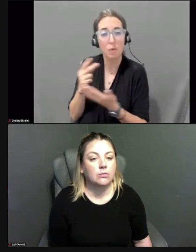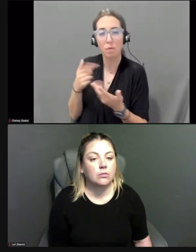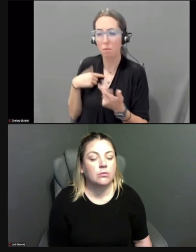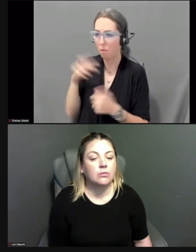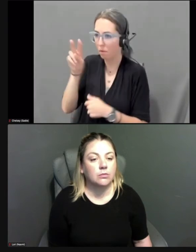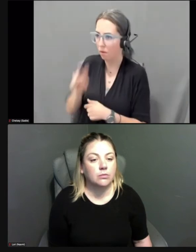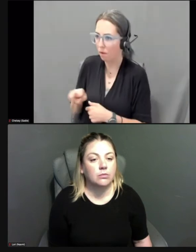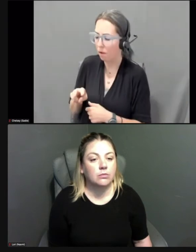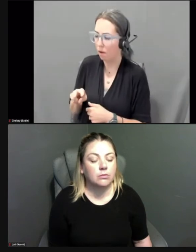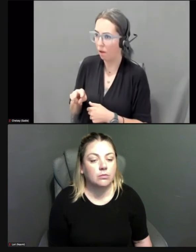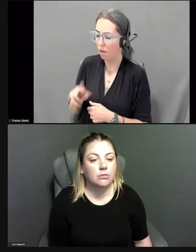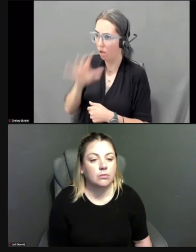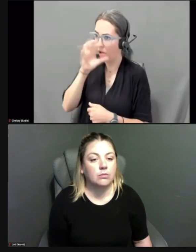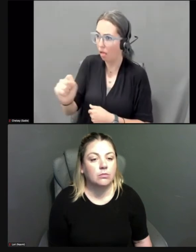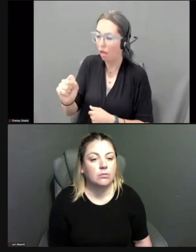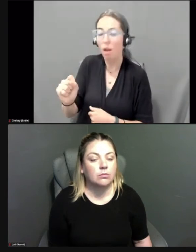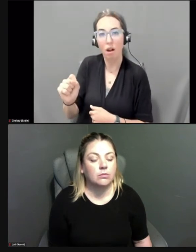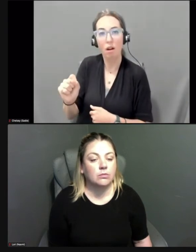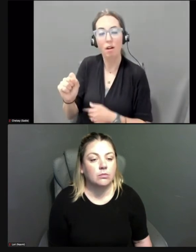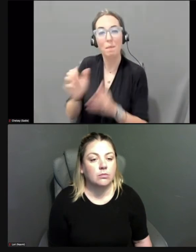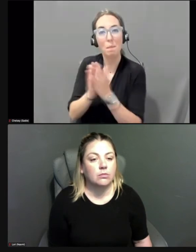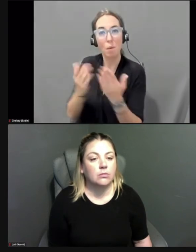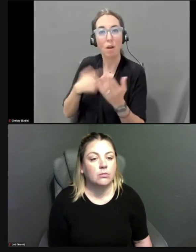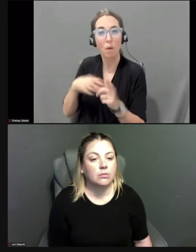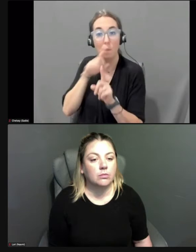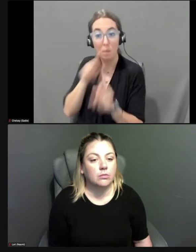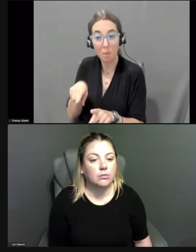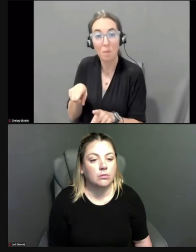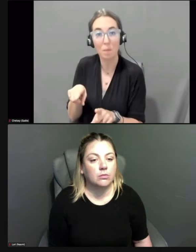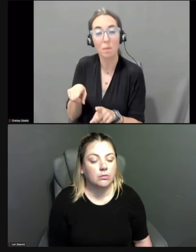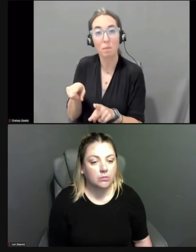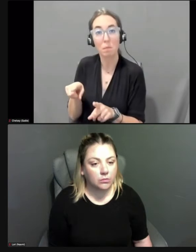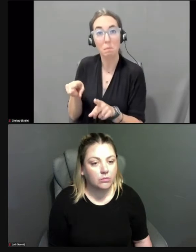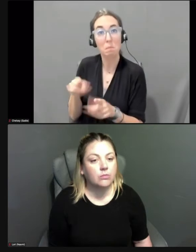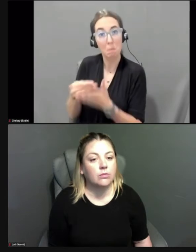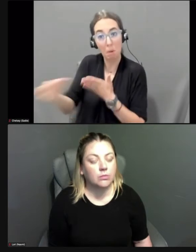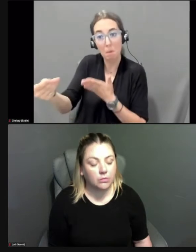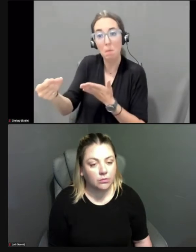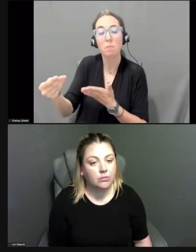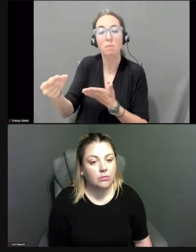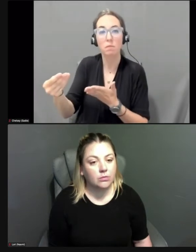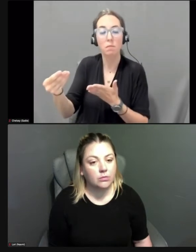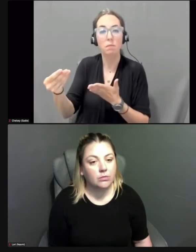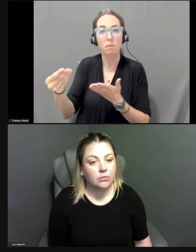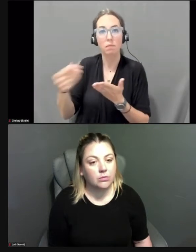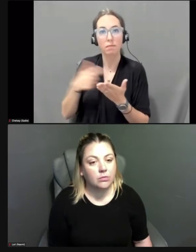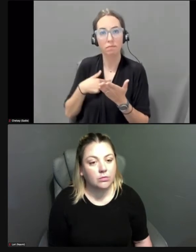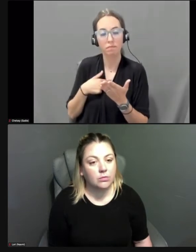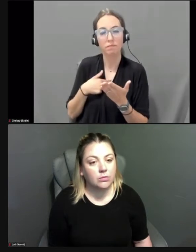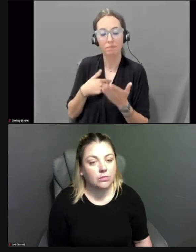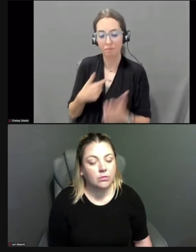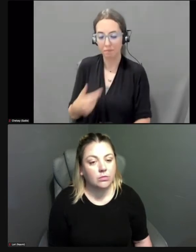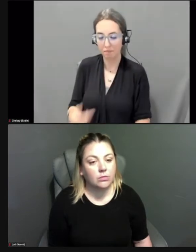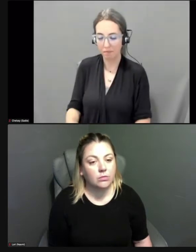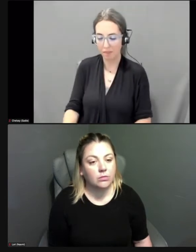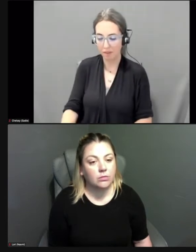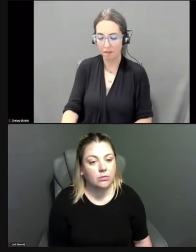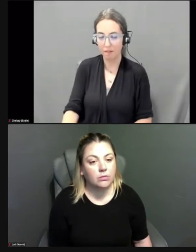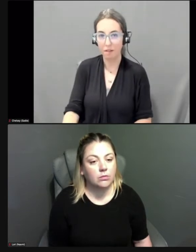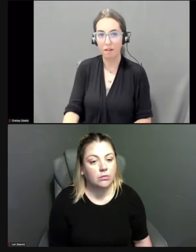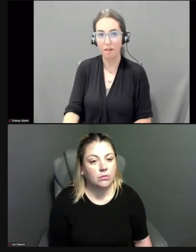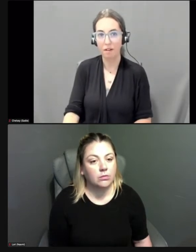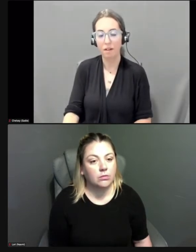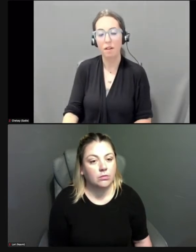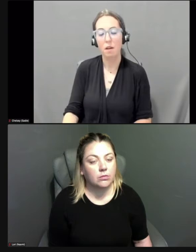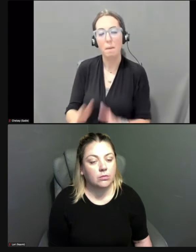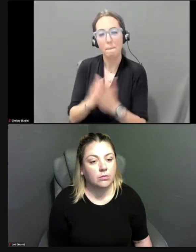And I ordered the book, and I have a very similar experience of reading this book,